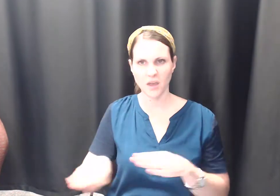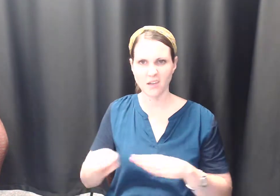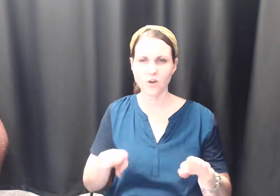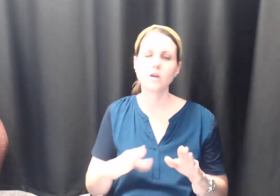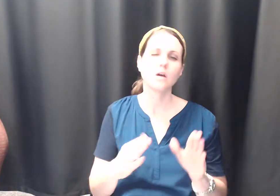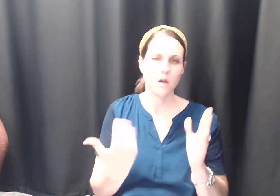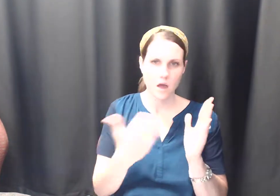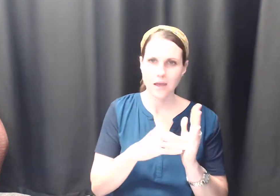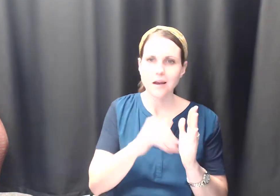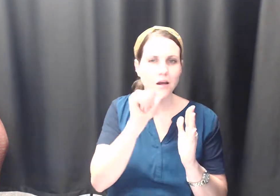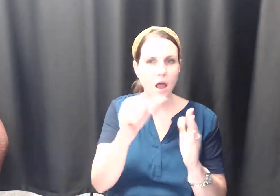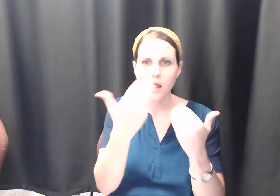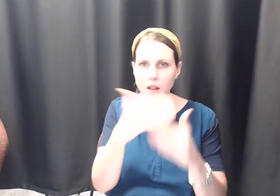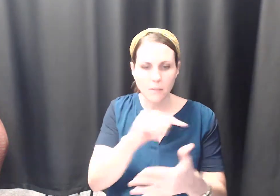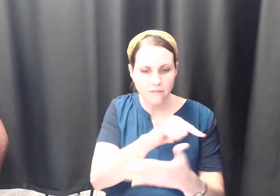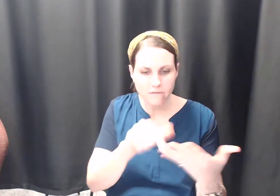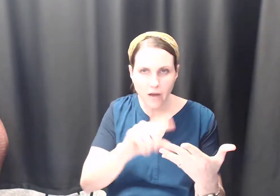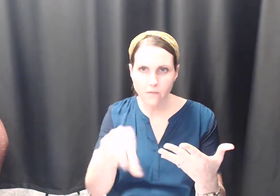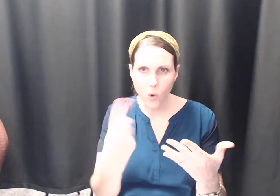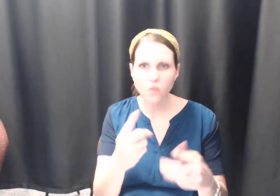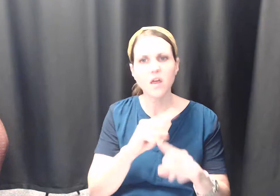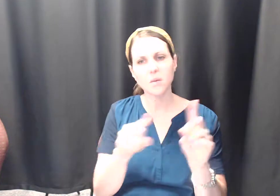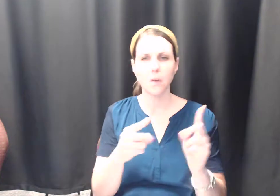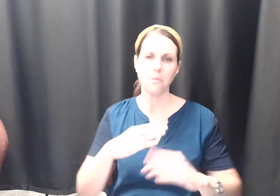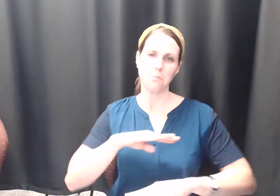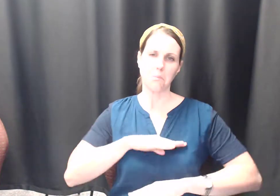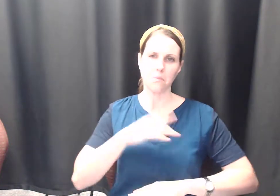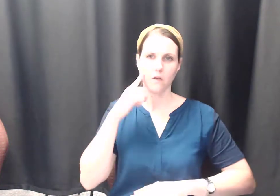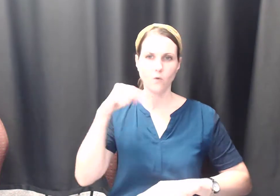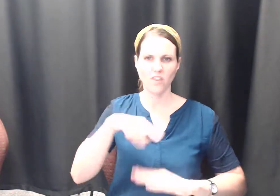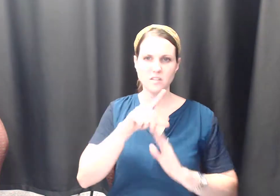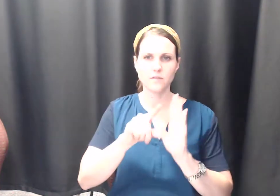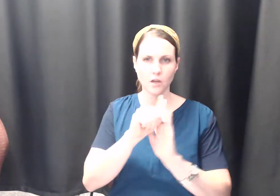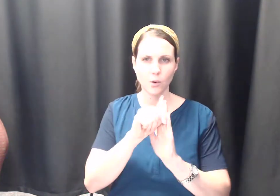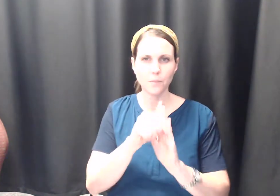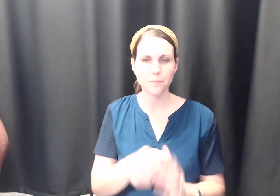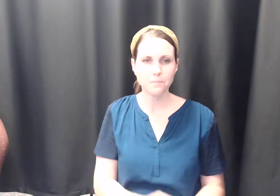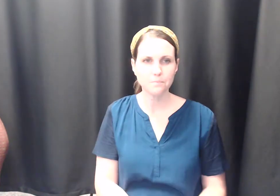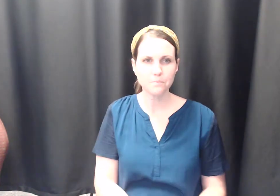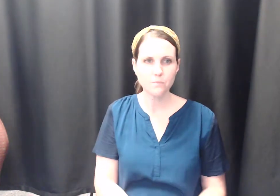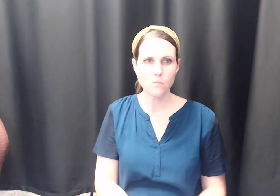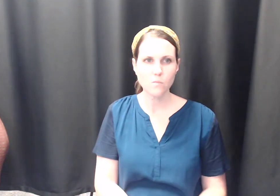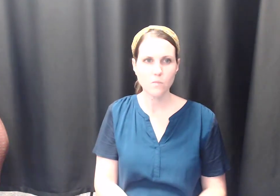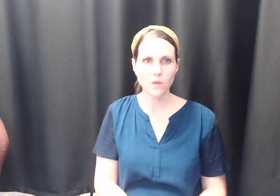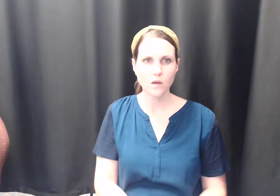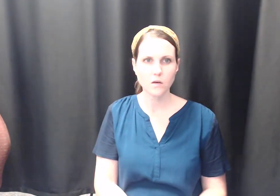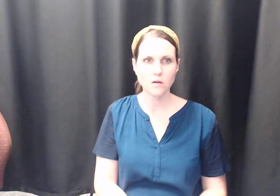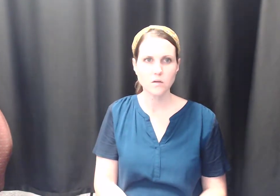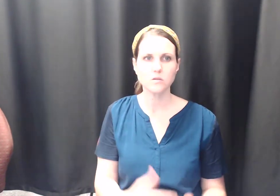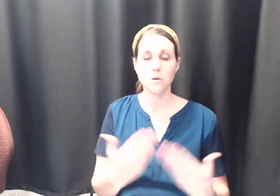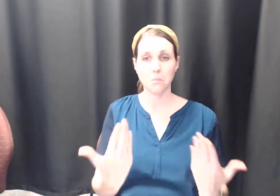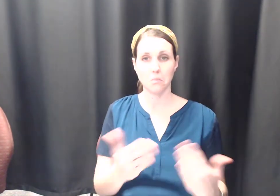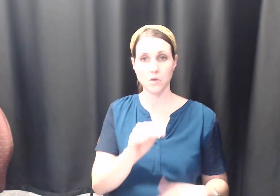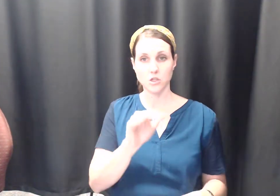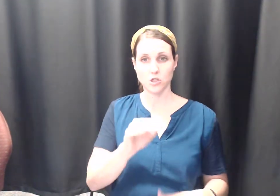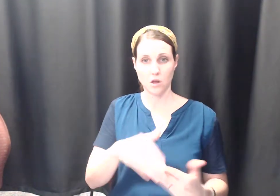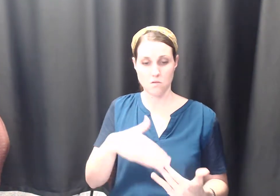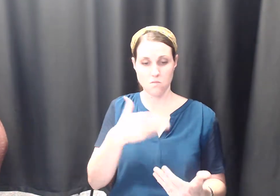children's development, but this one will do for now. The child is born into a family with mum, dad, and